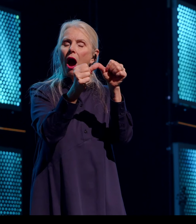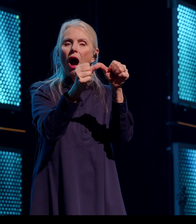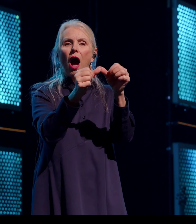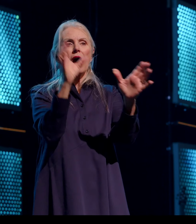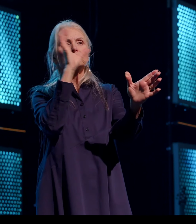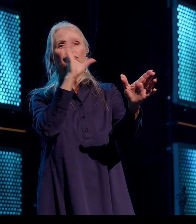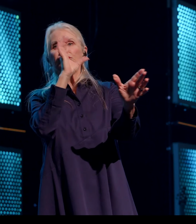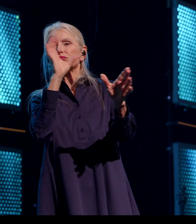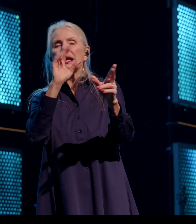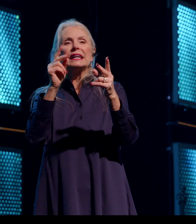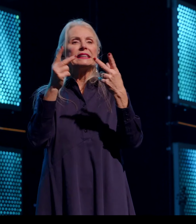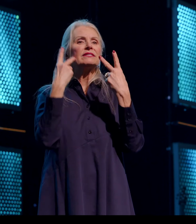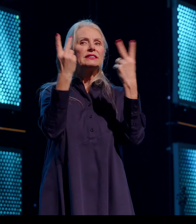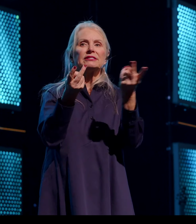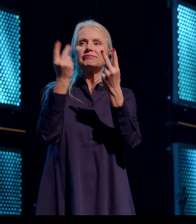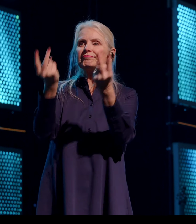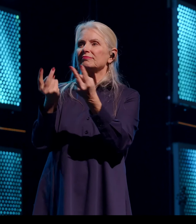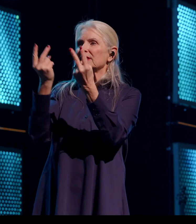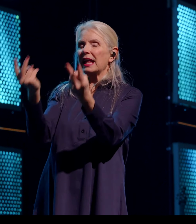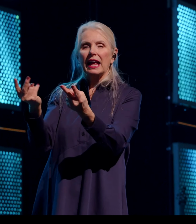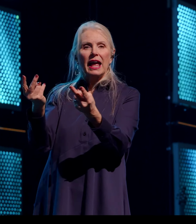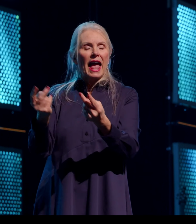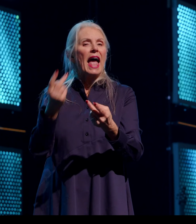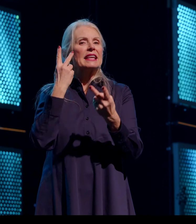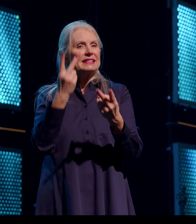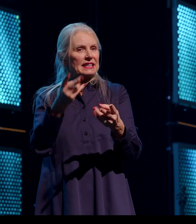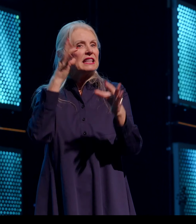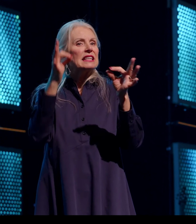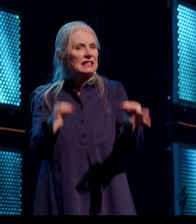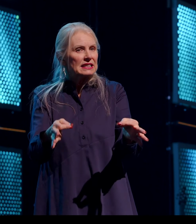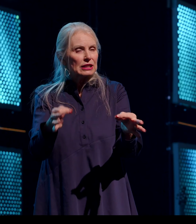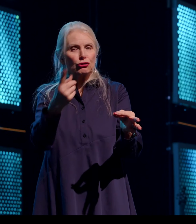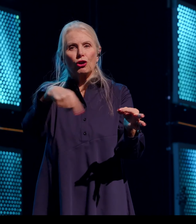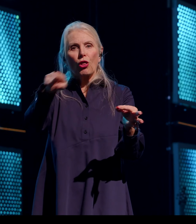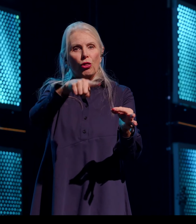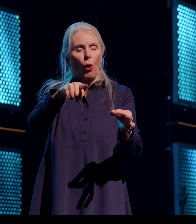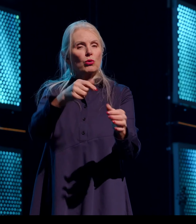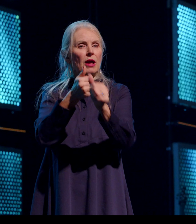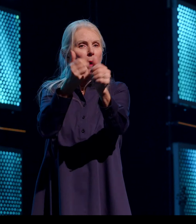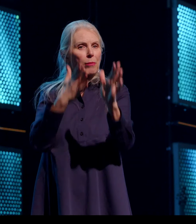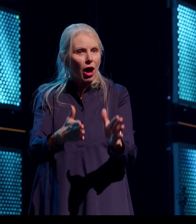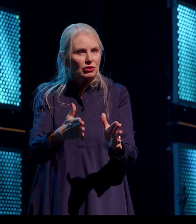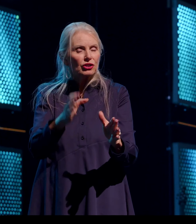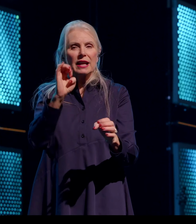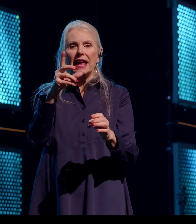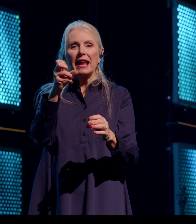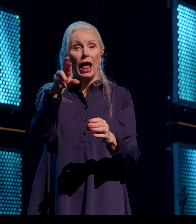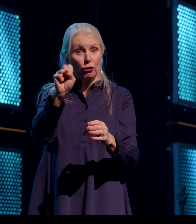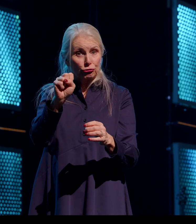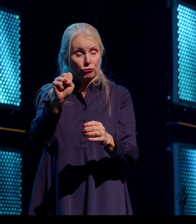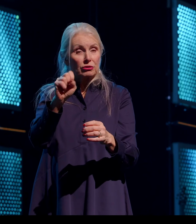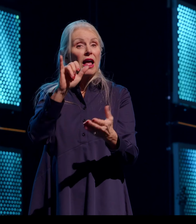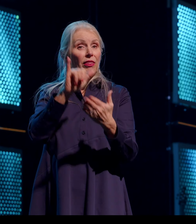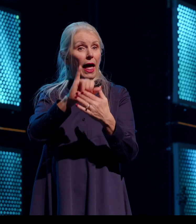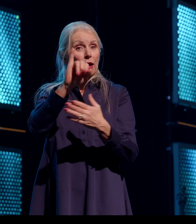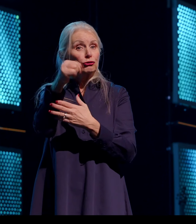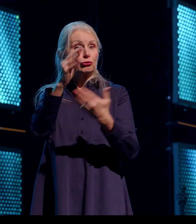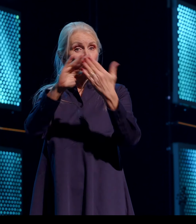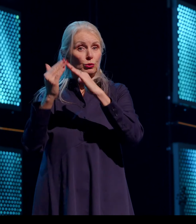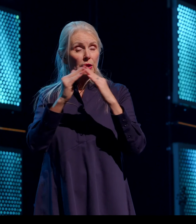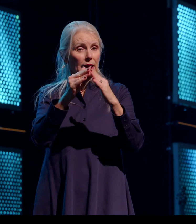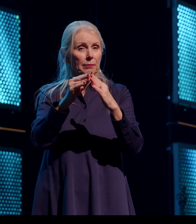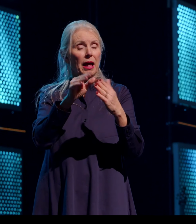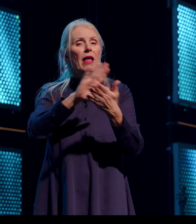cities, they delivered to them for observance the decisions that had been reached by the apostles and elders who were in Jerusalem. So the churches were